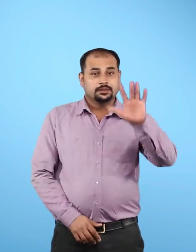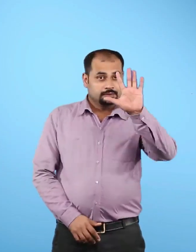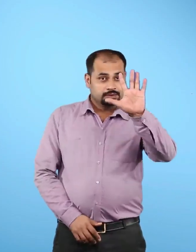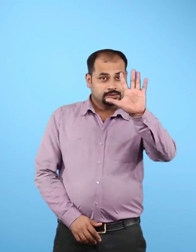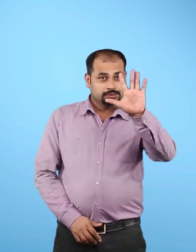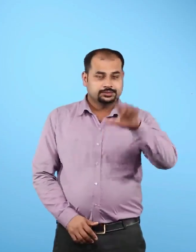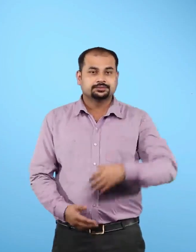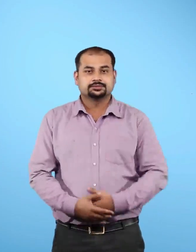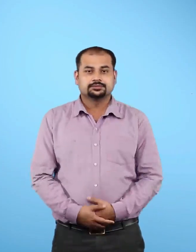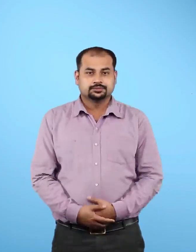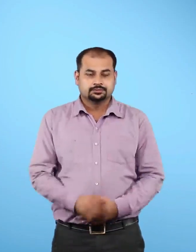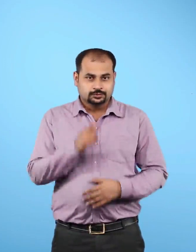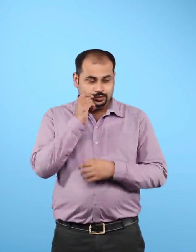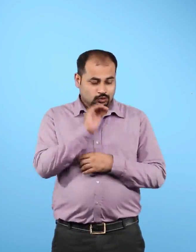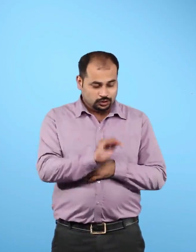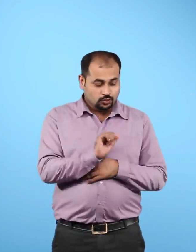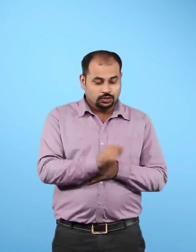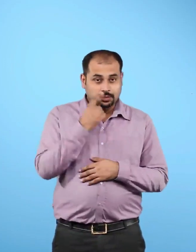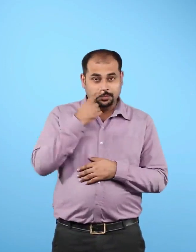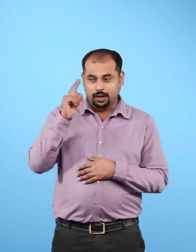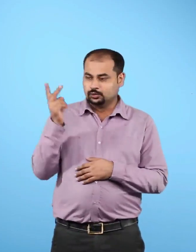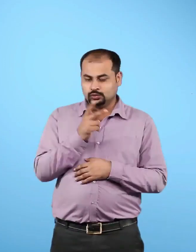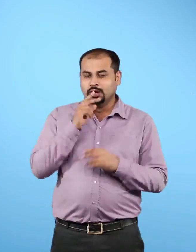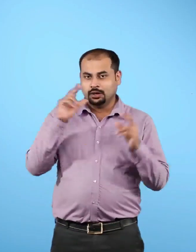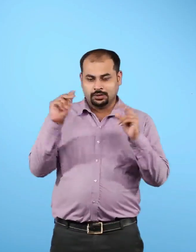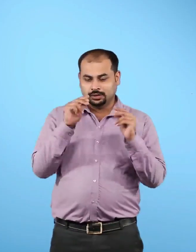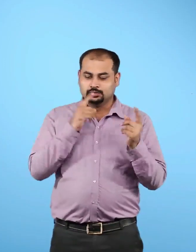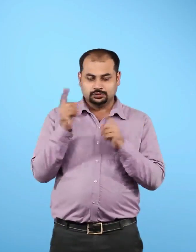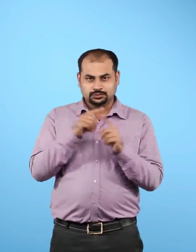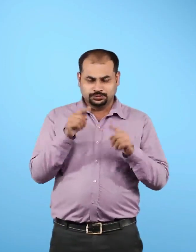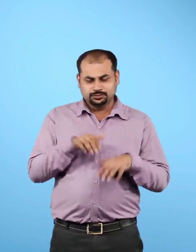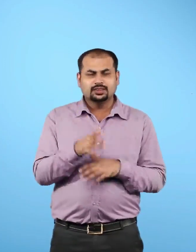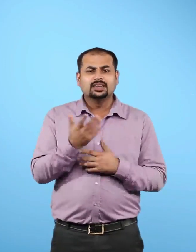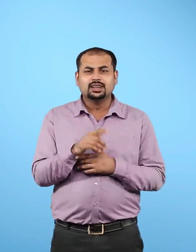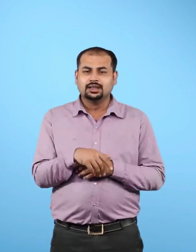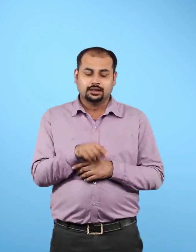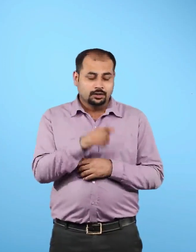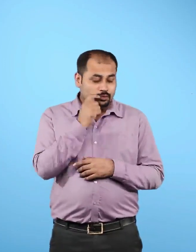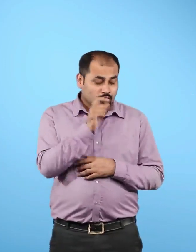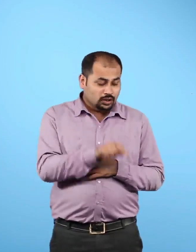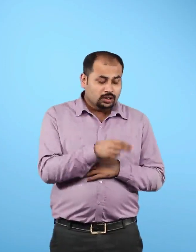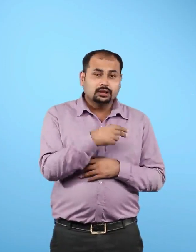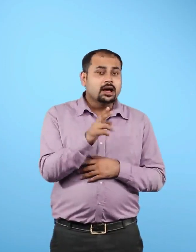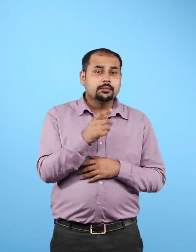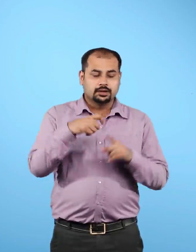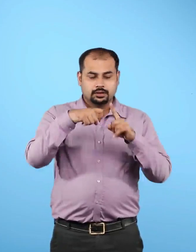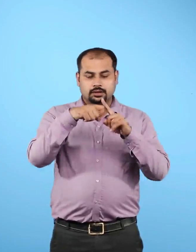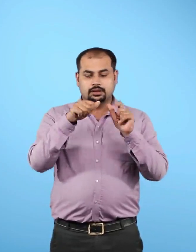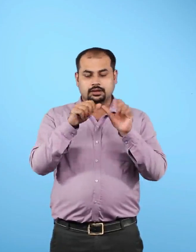5. We have a conversation between a mother and her son Kannan.